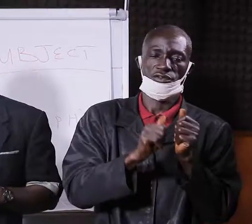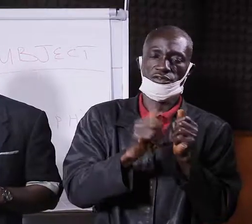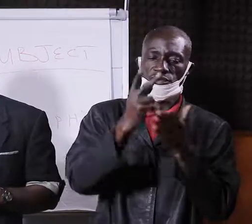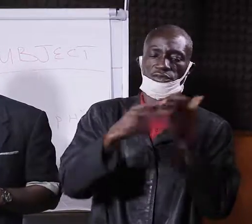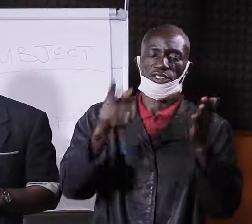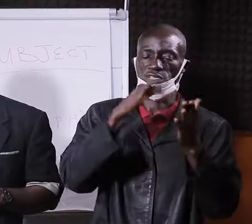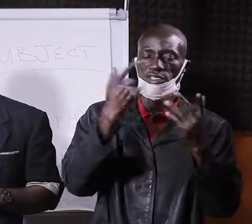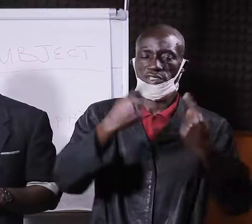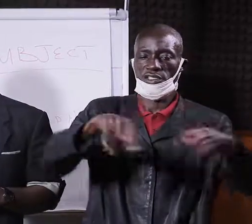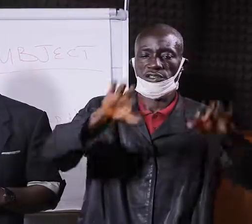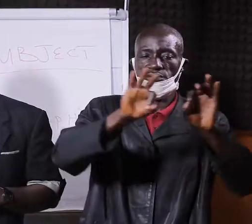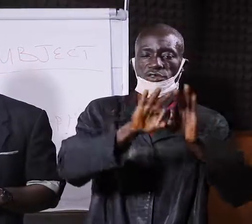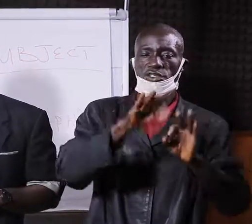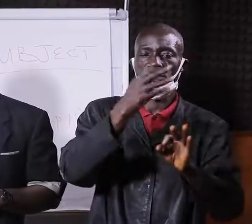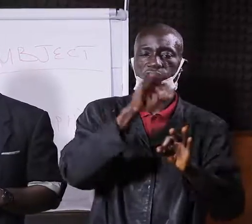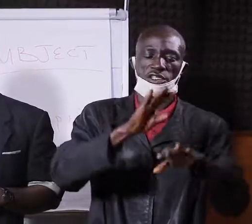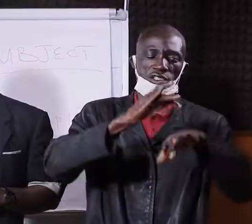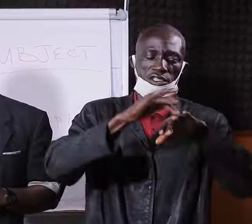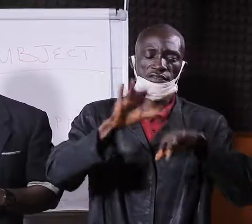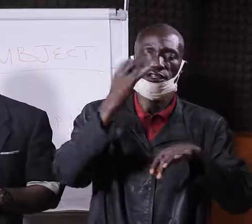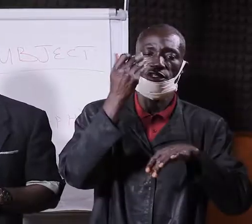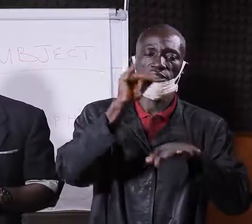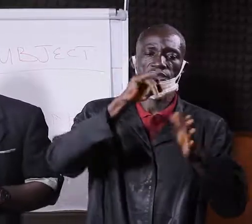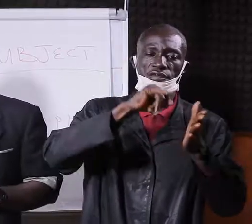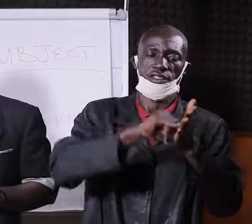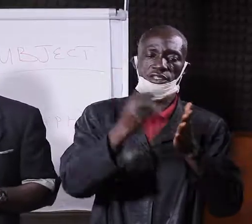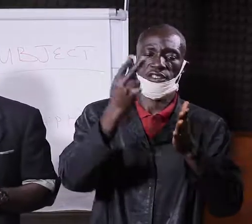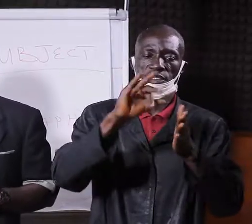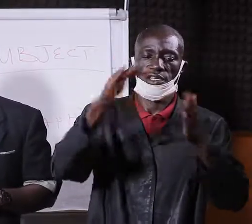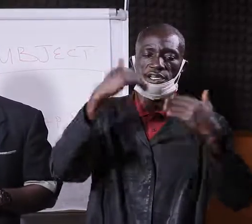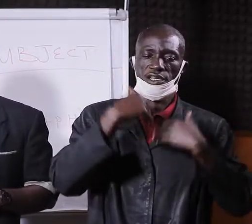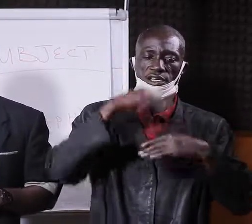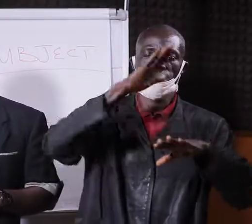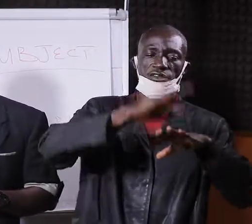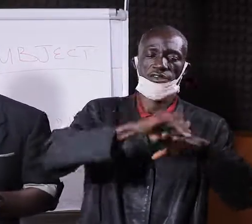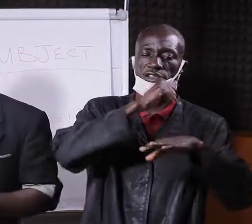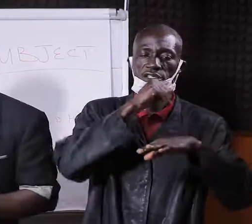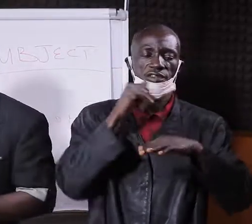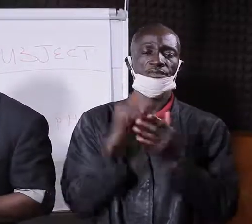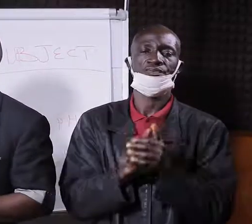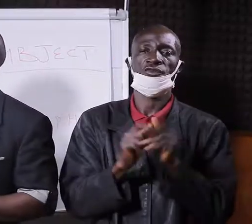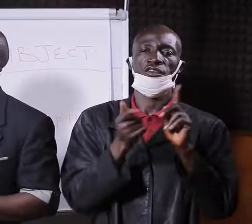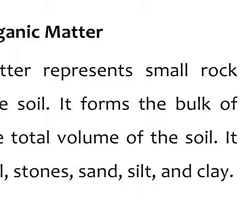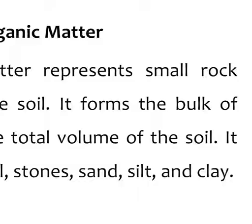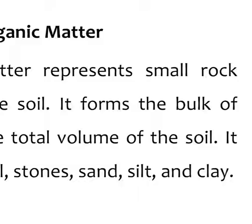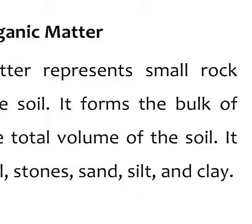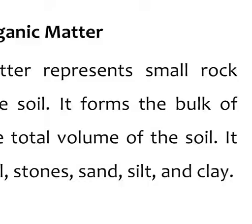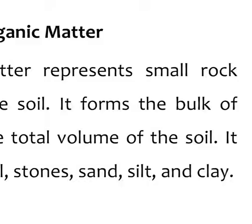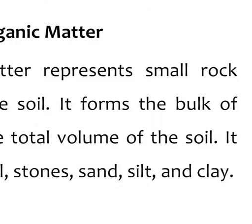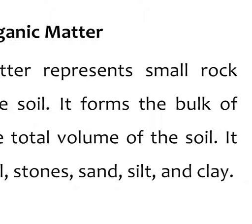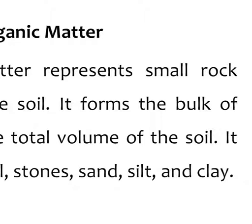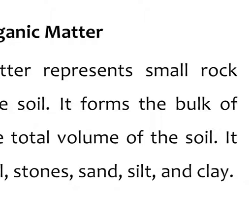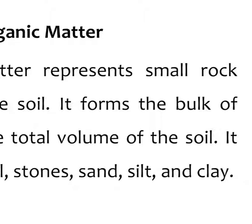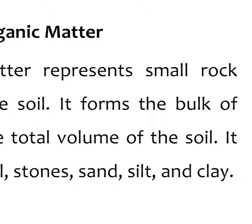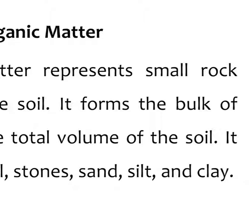the importance, effects they have on agriculture. First, we are starting with